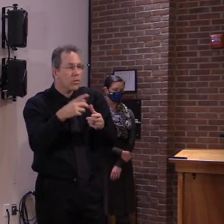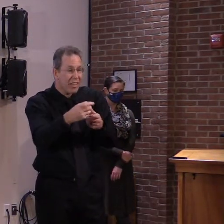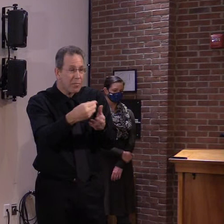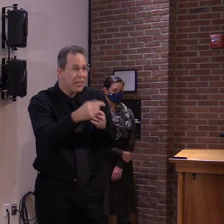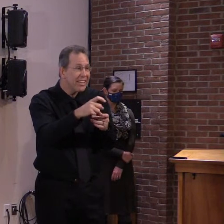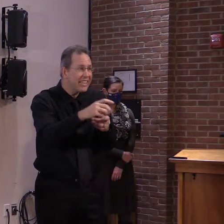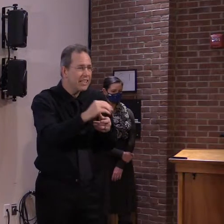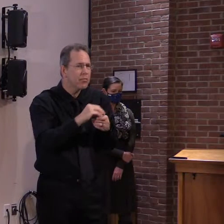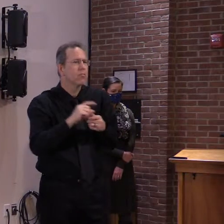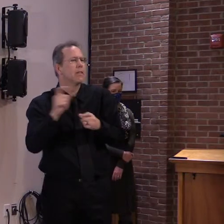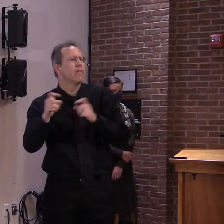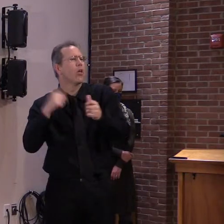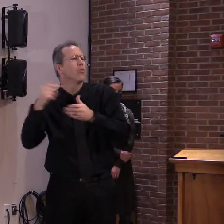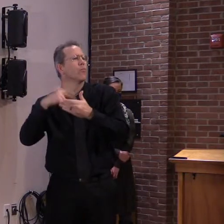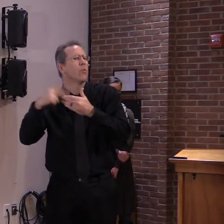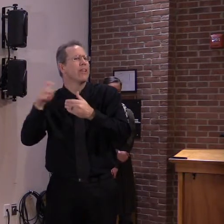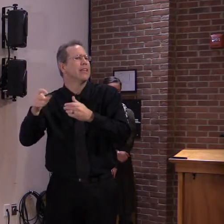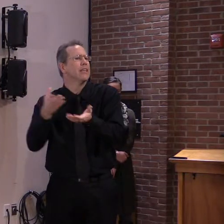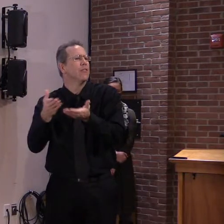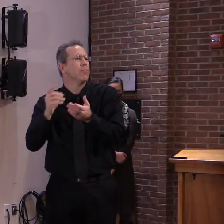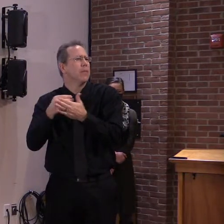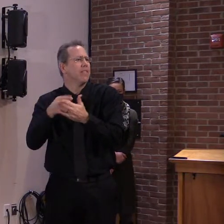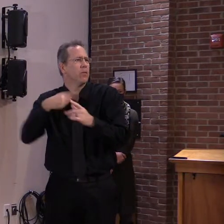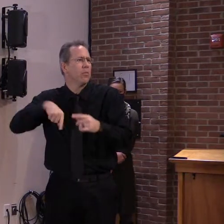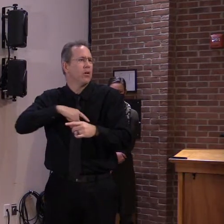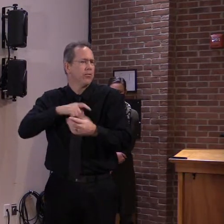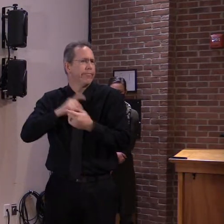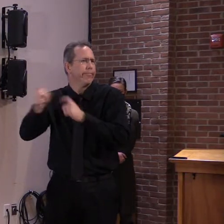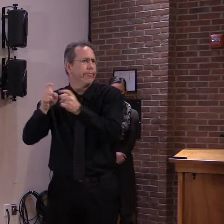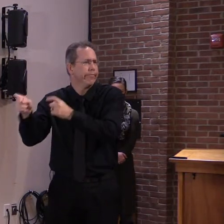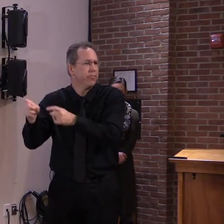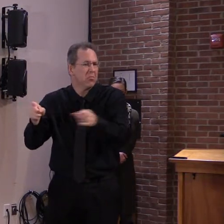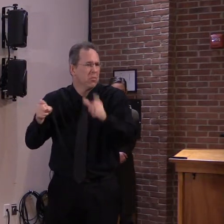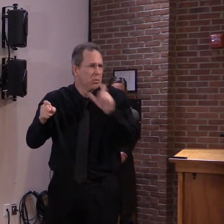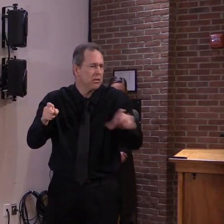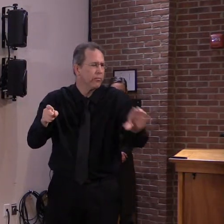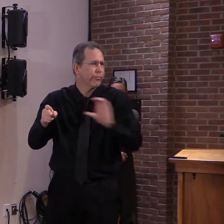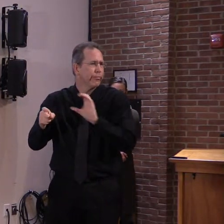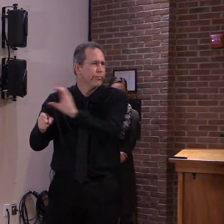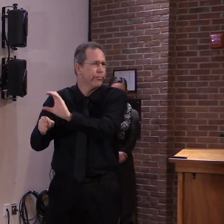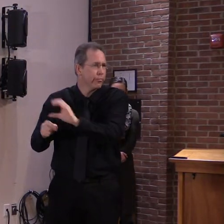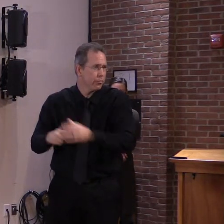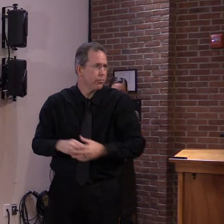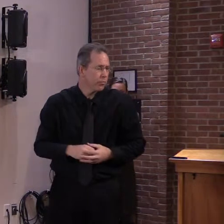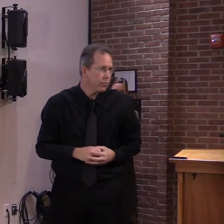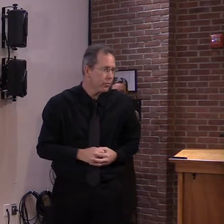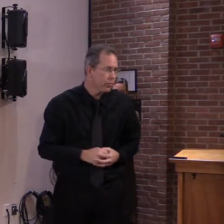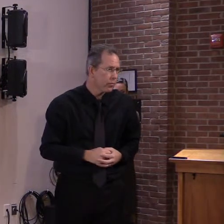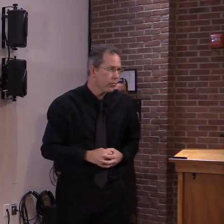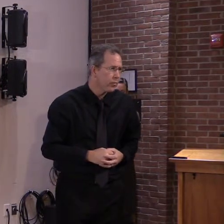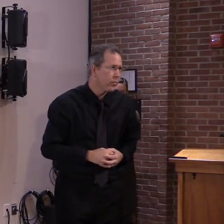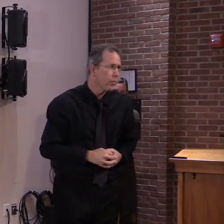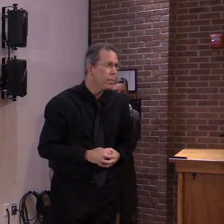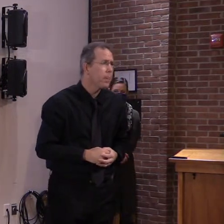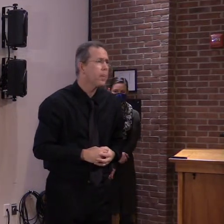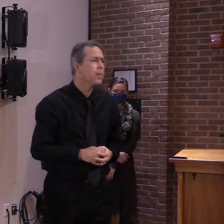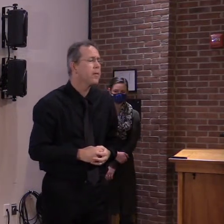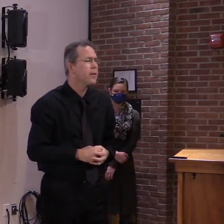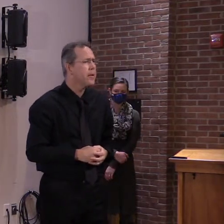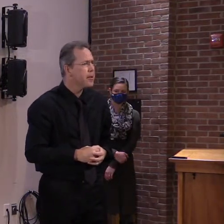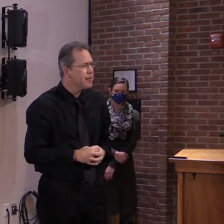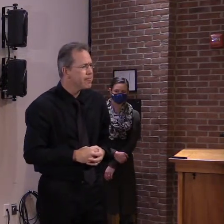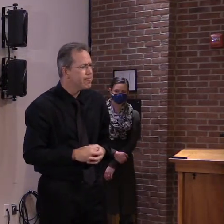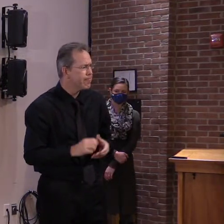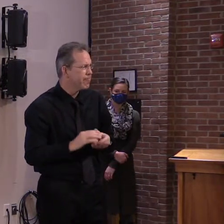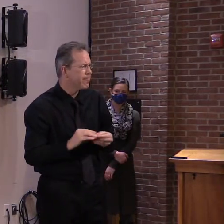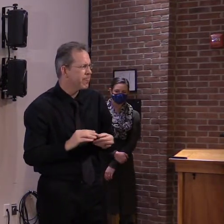other uses as we determine where there's still critical need. So that's a long way of saying we've